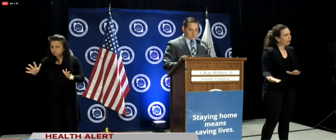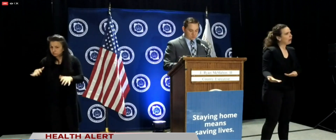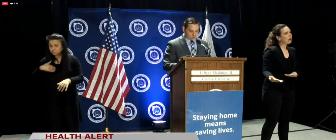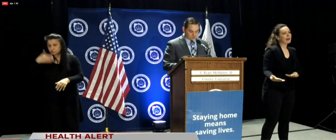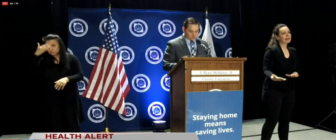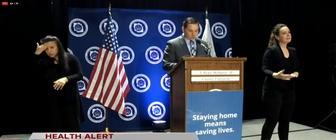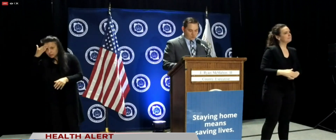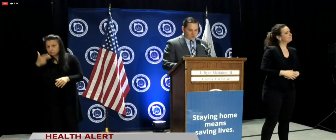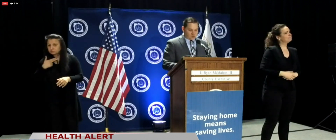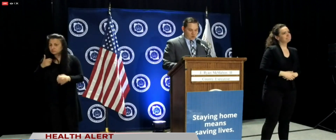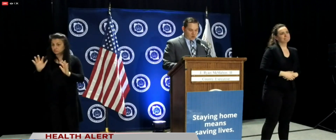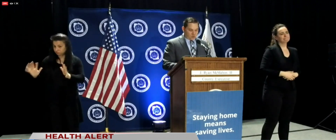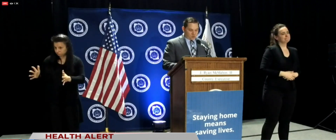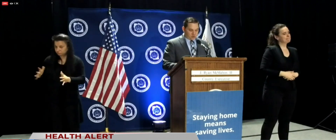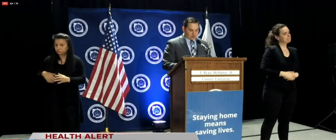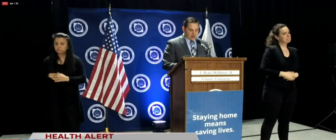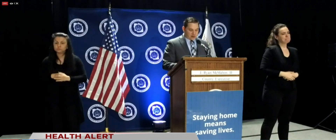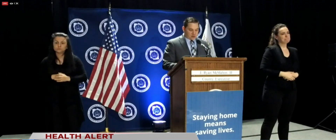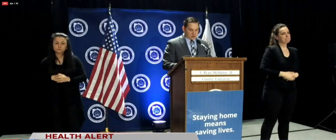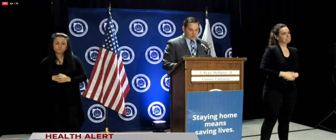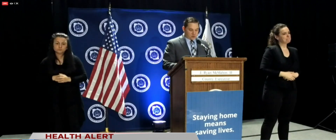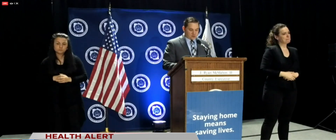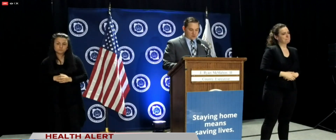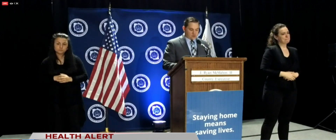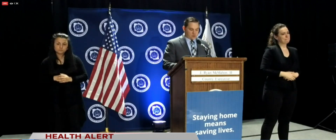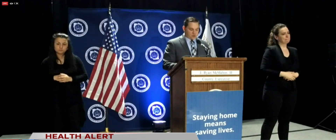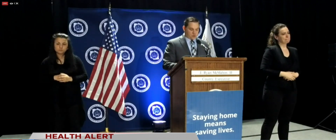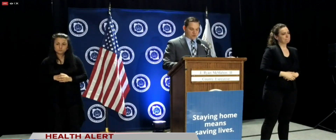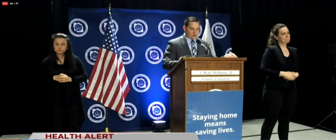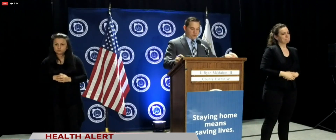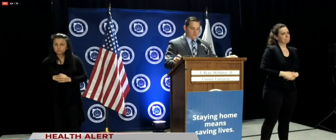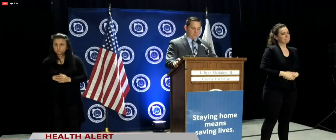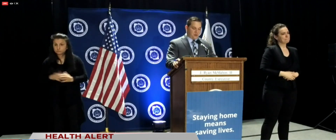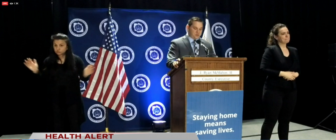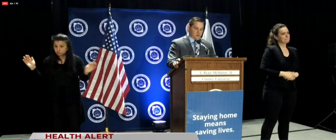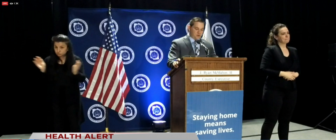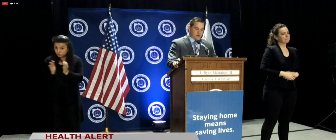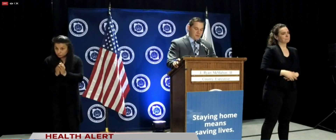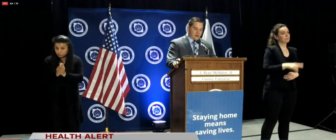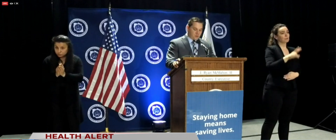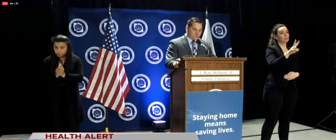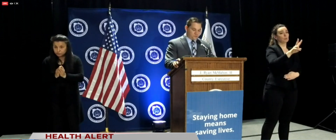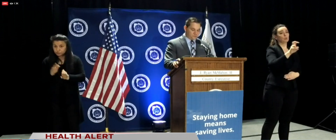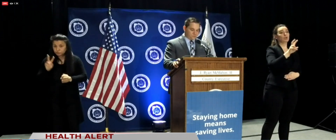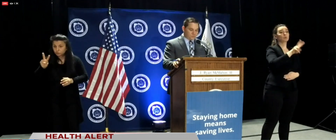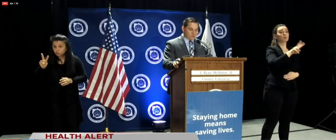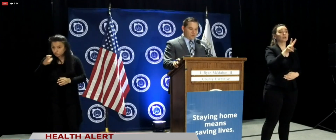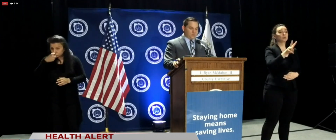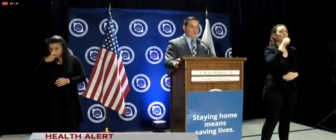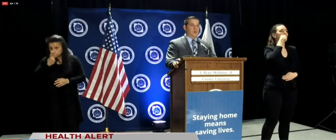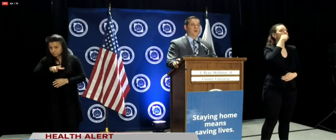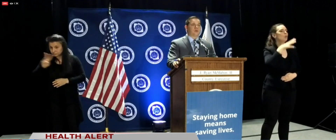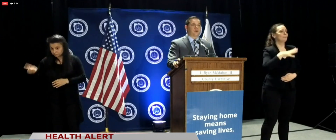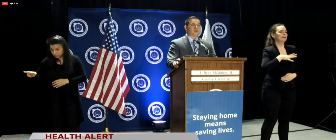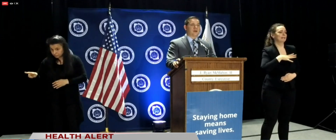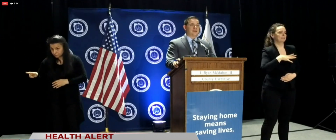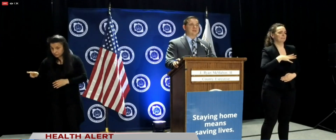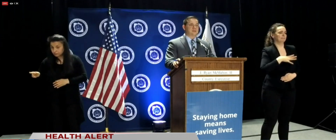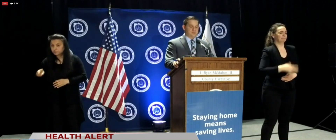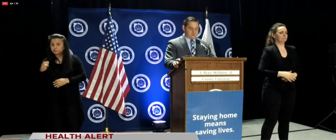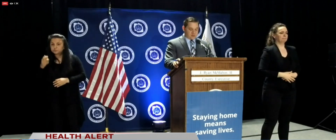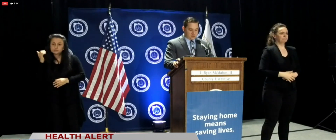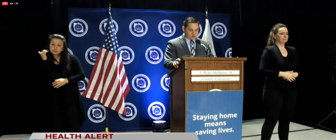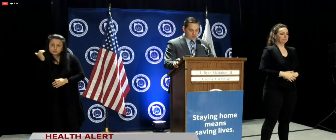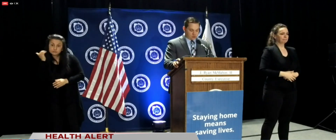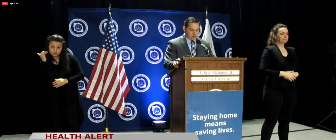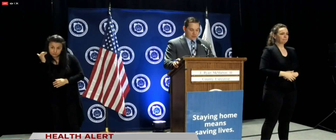loved ones. When we look at our total cases, 222 are female, 200 are male, 12 are under 19